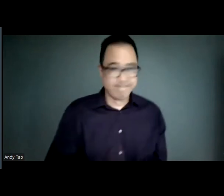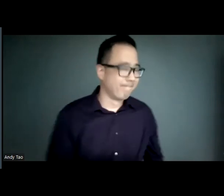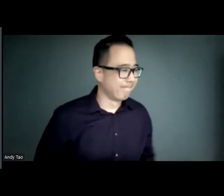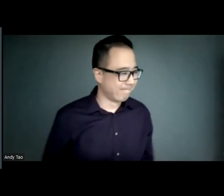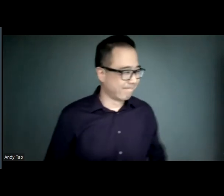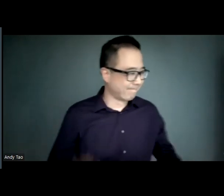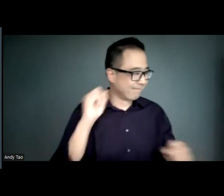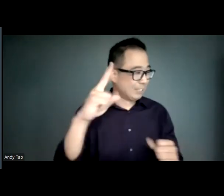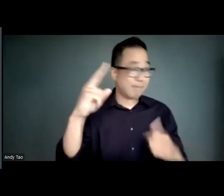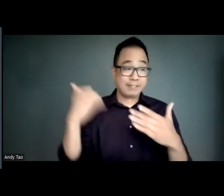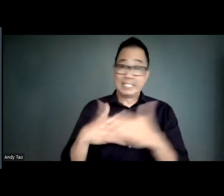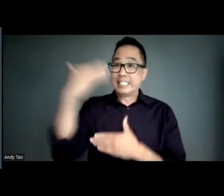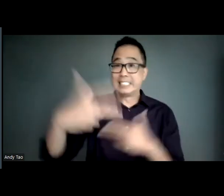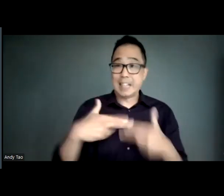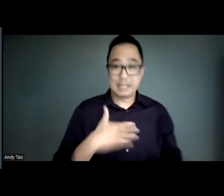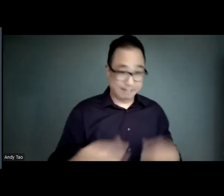Lead with love.